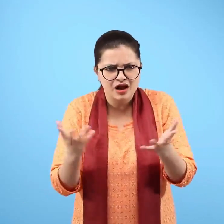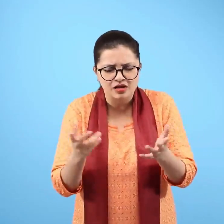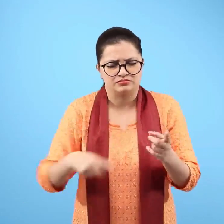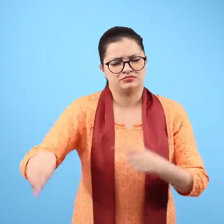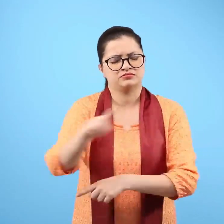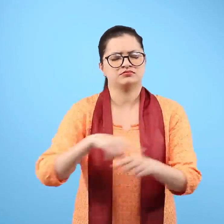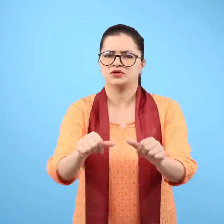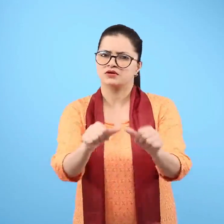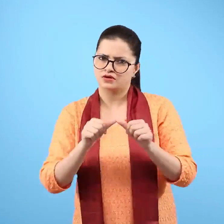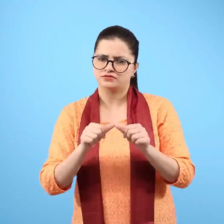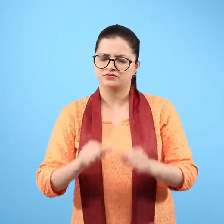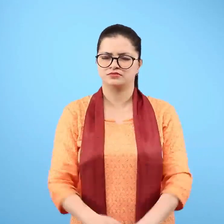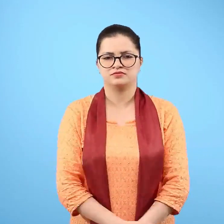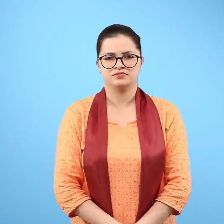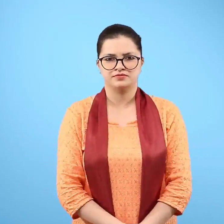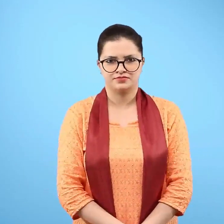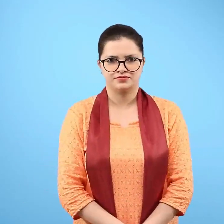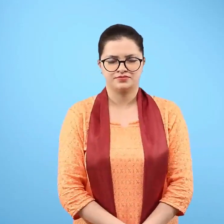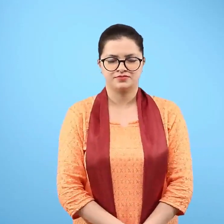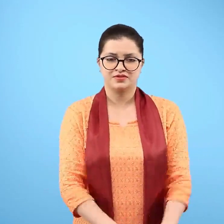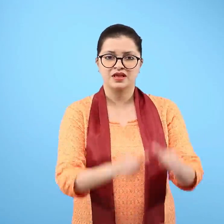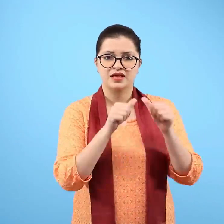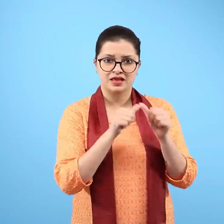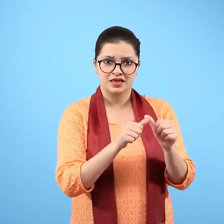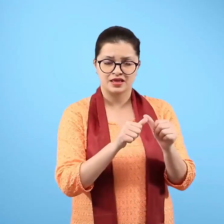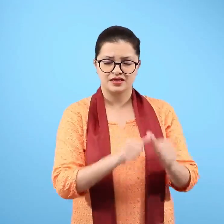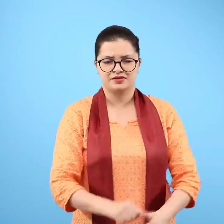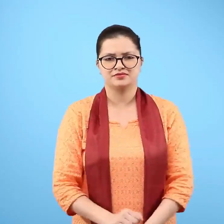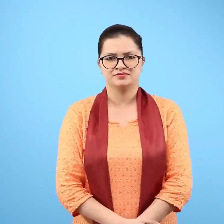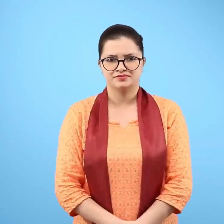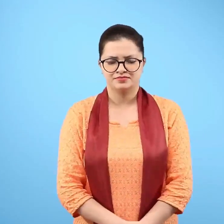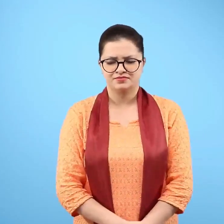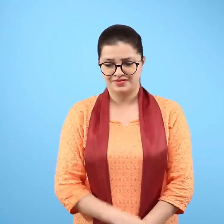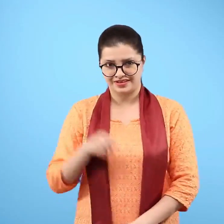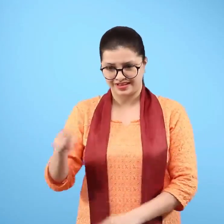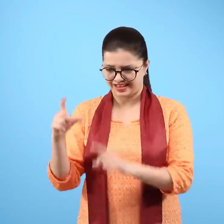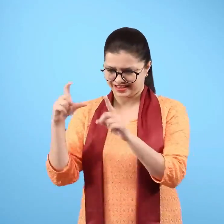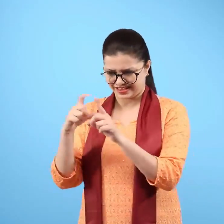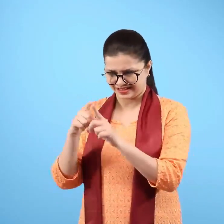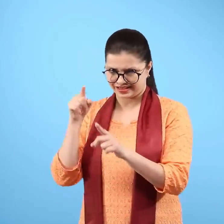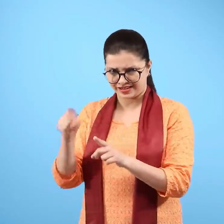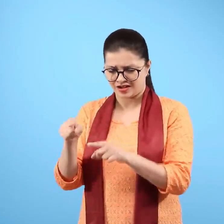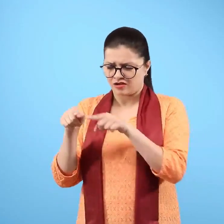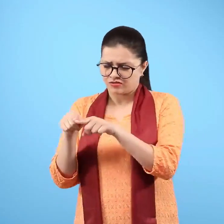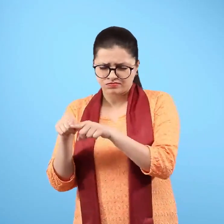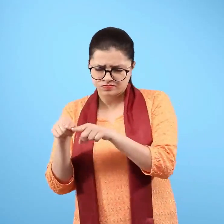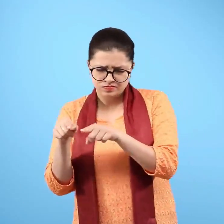A. About how far is Delhi